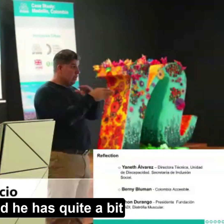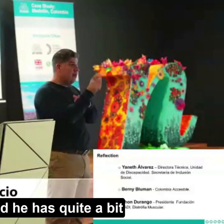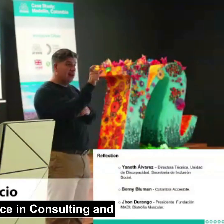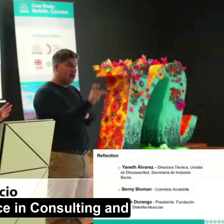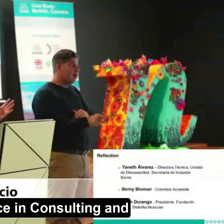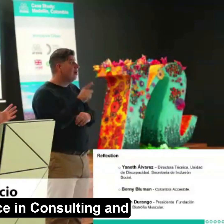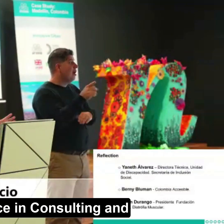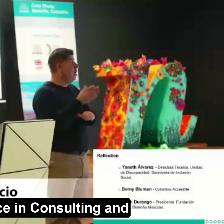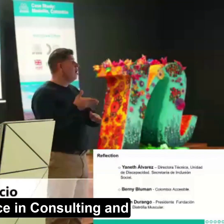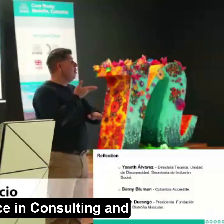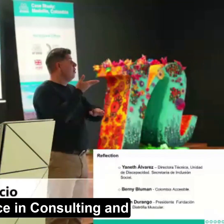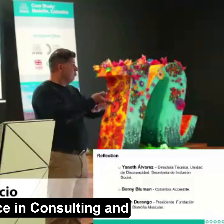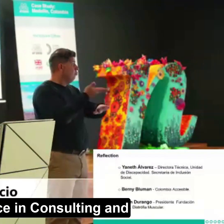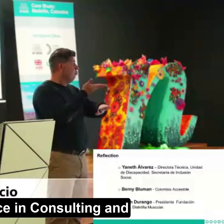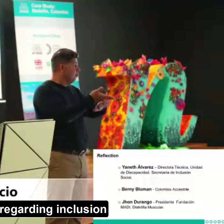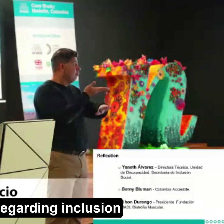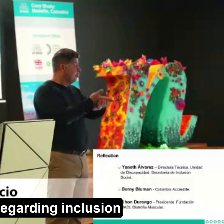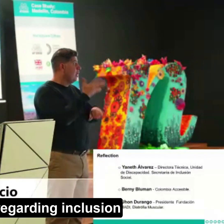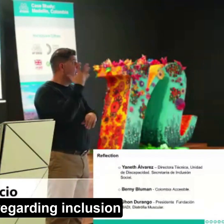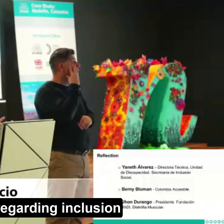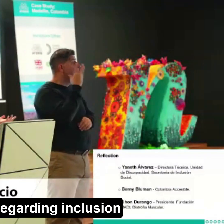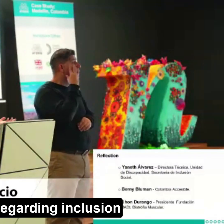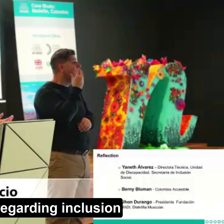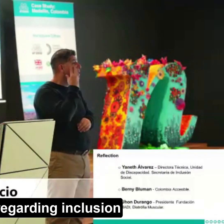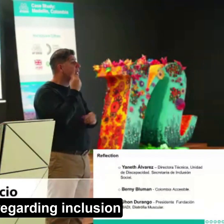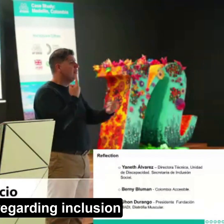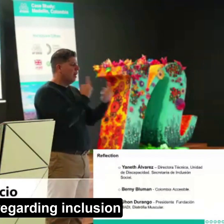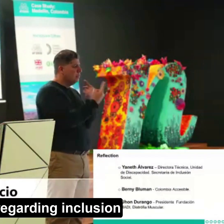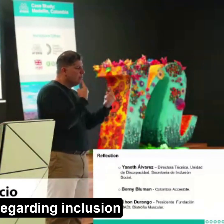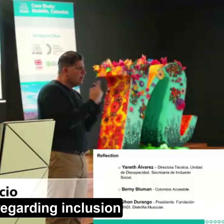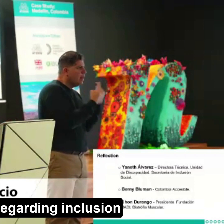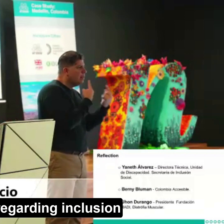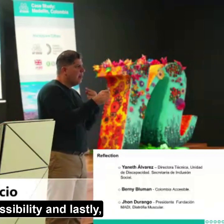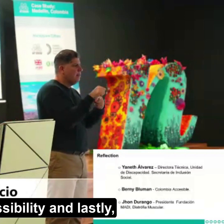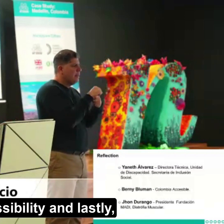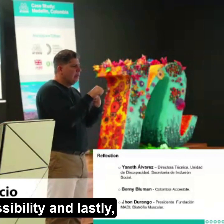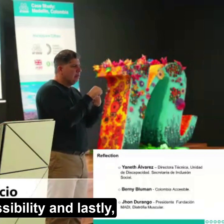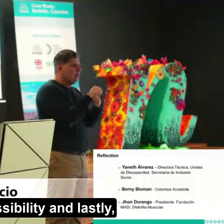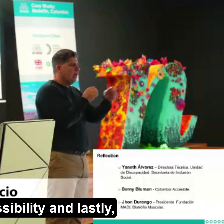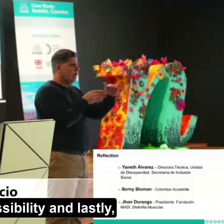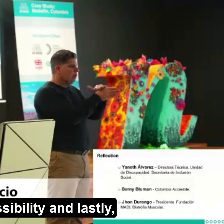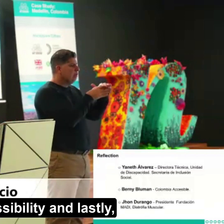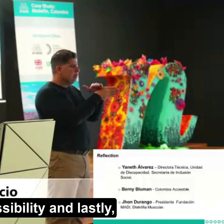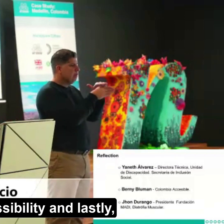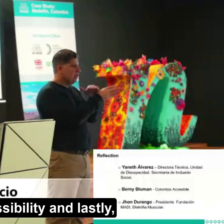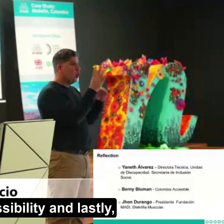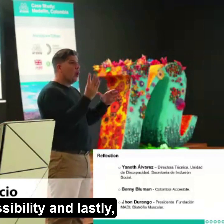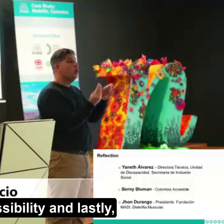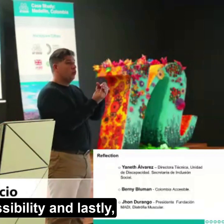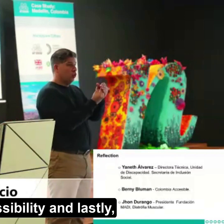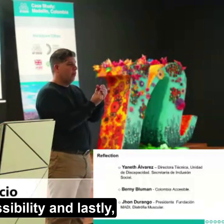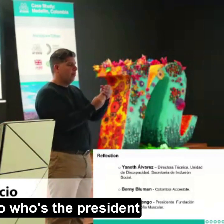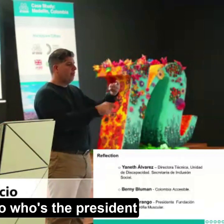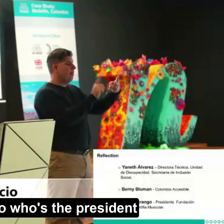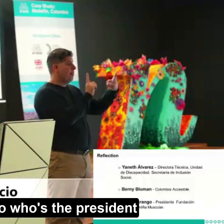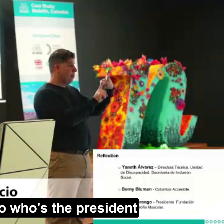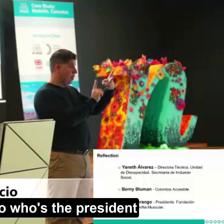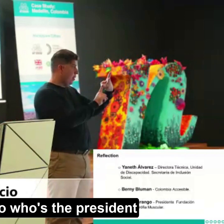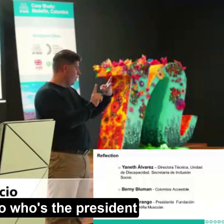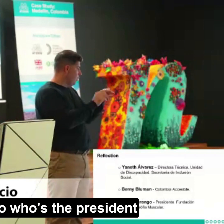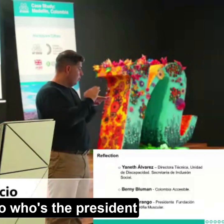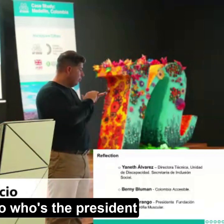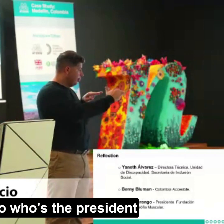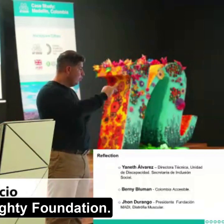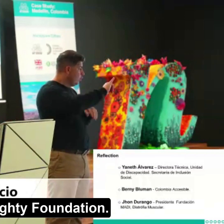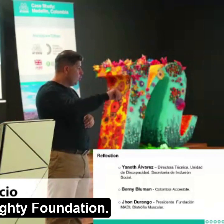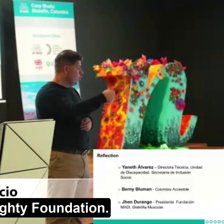he has quite a bit of experience in consulting and practice regarding inclusion and accessibility. And lastly, John Durango,